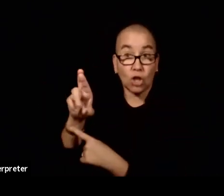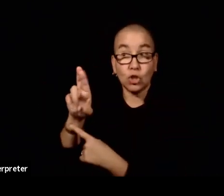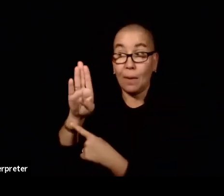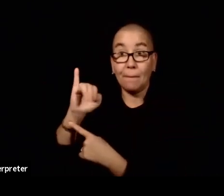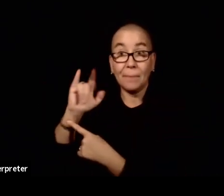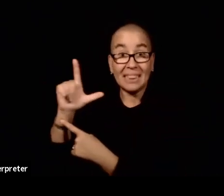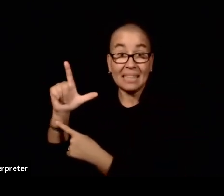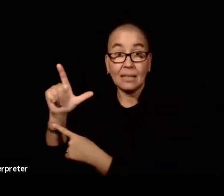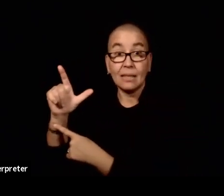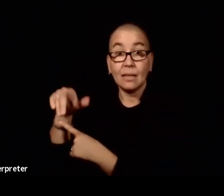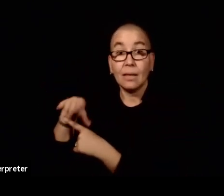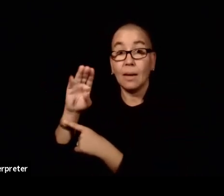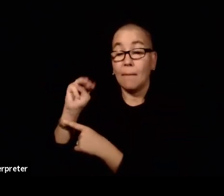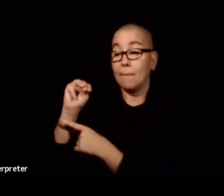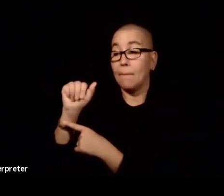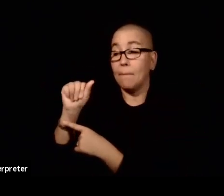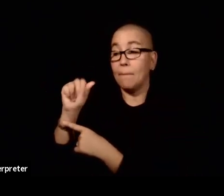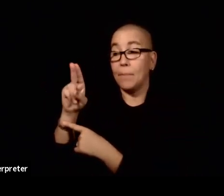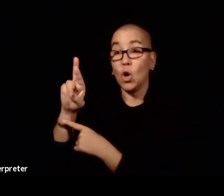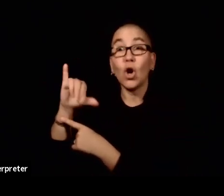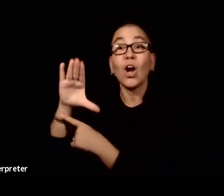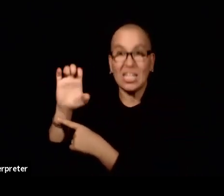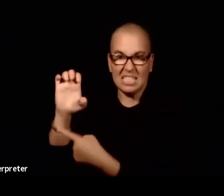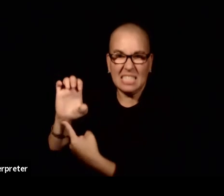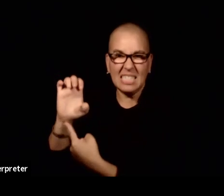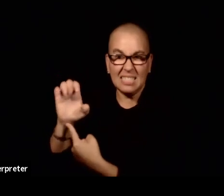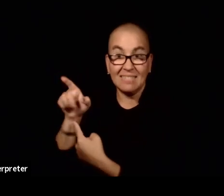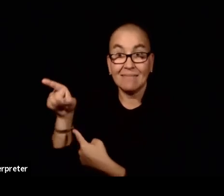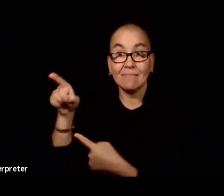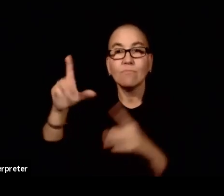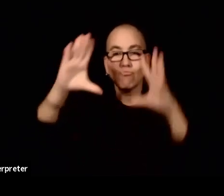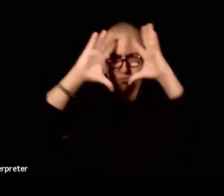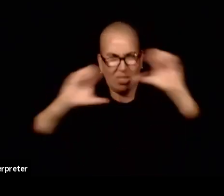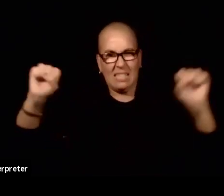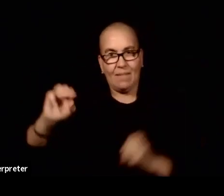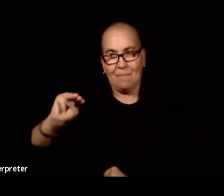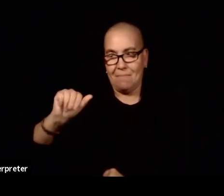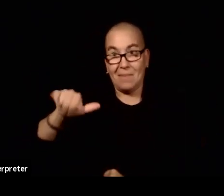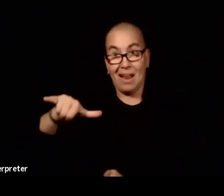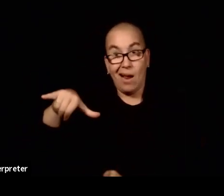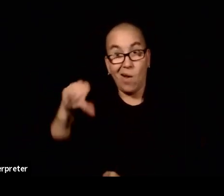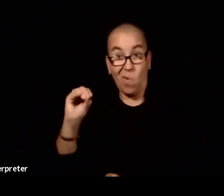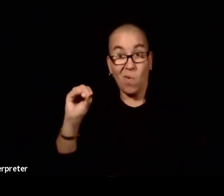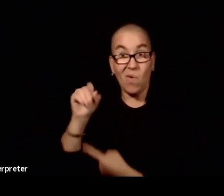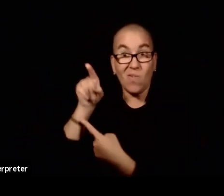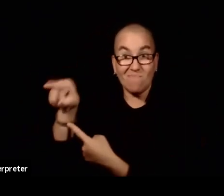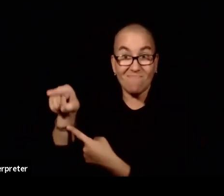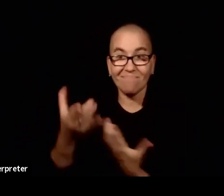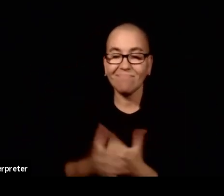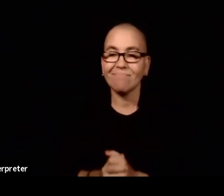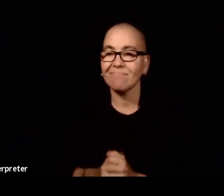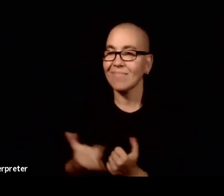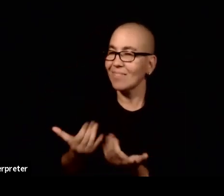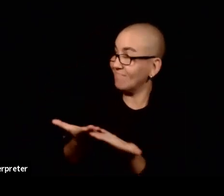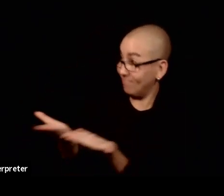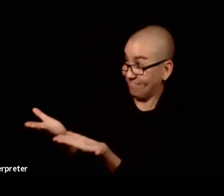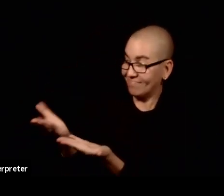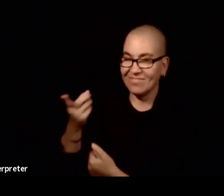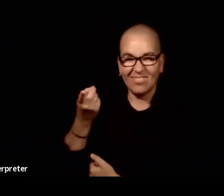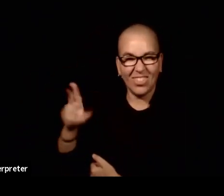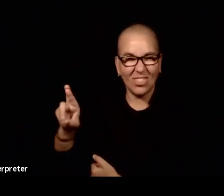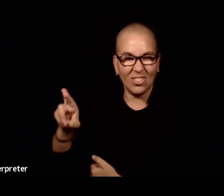and president of Mayo Clinic Laboratories. Dr. Maurice, thanks for joining us. Oh, thank you, Commissioner Malcolm. It really